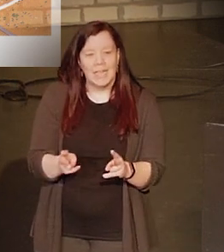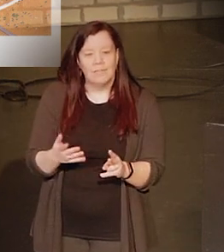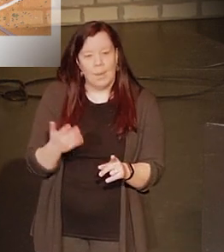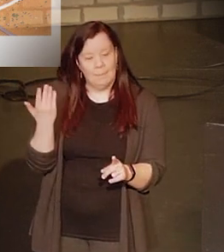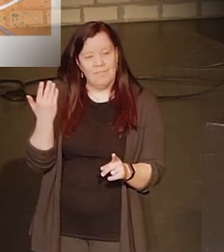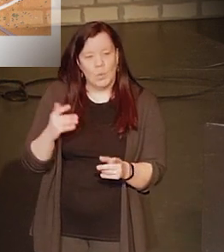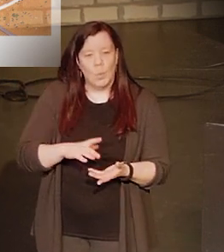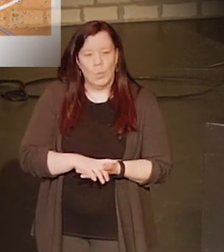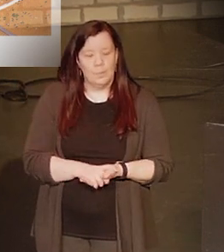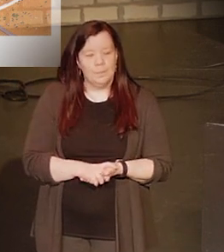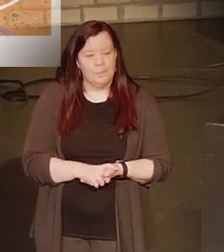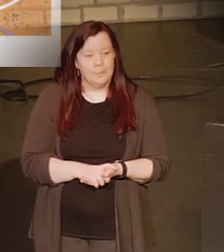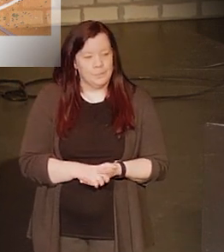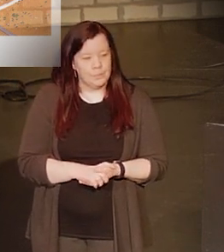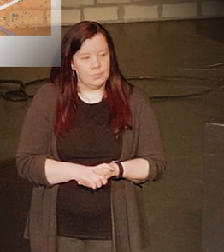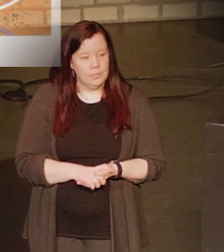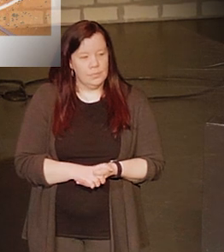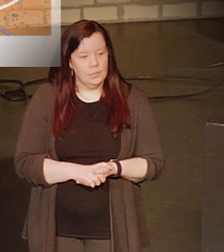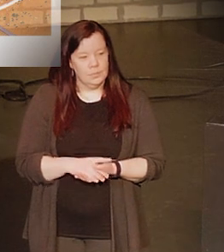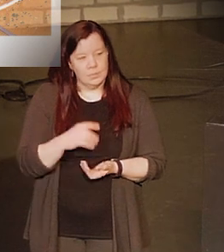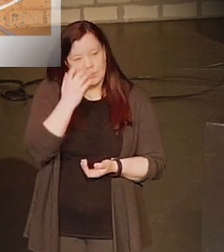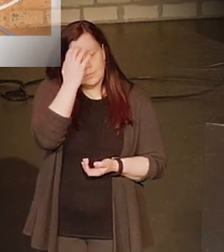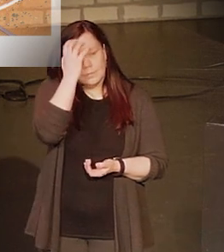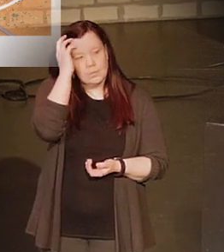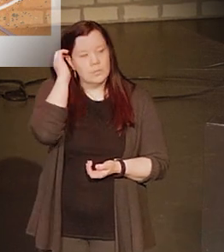which had actually run through the course of the 5th century.